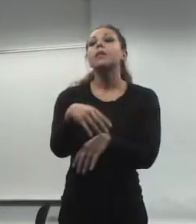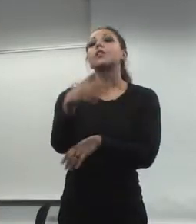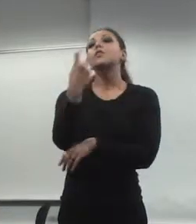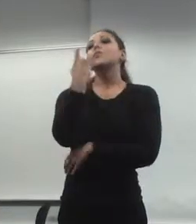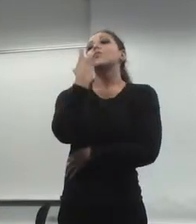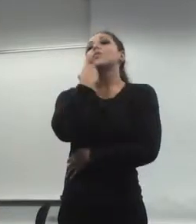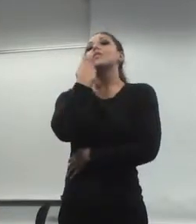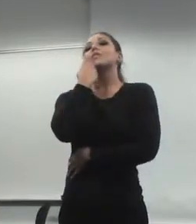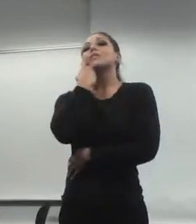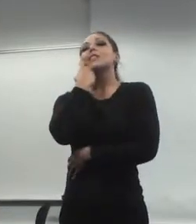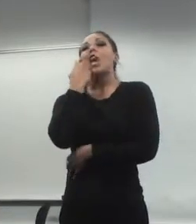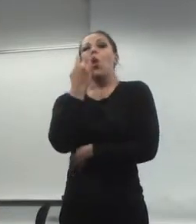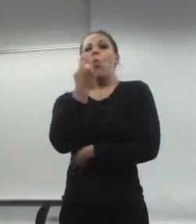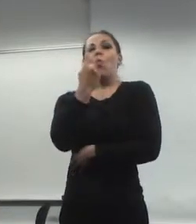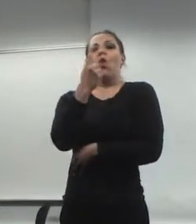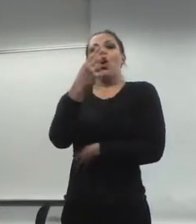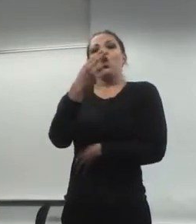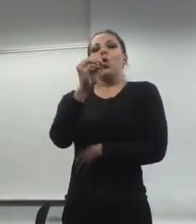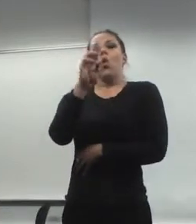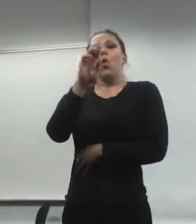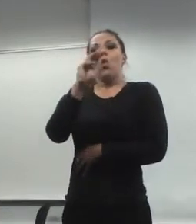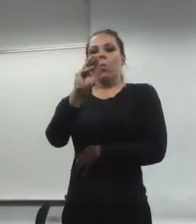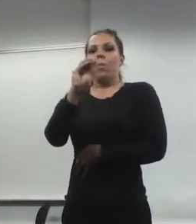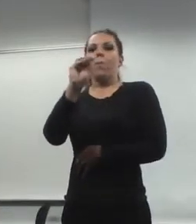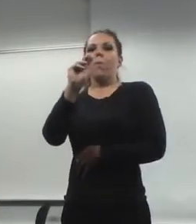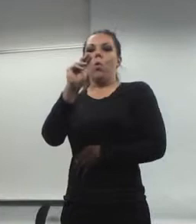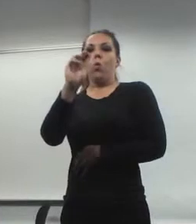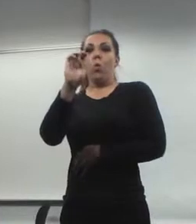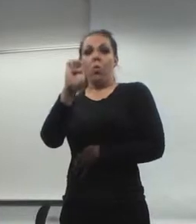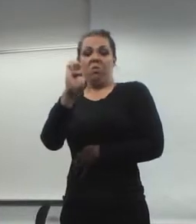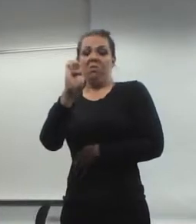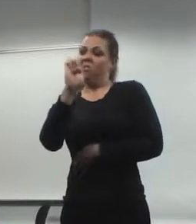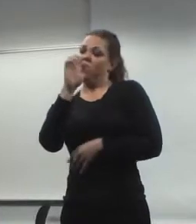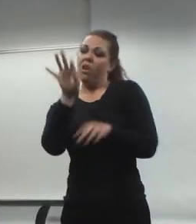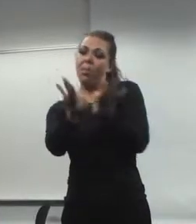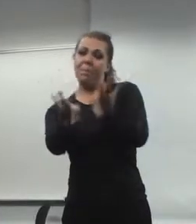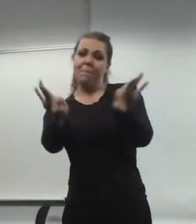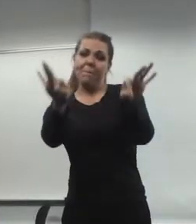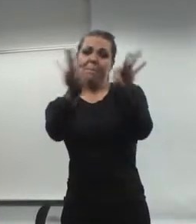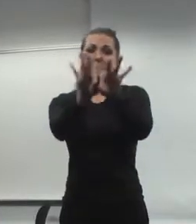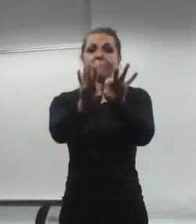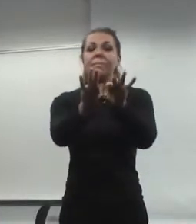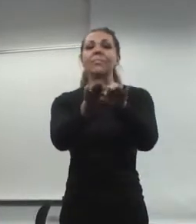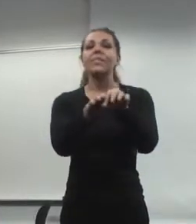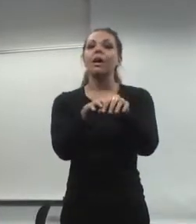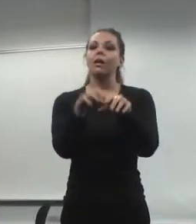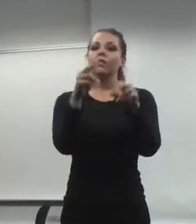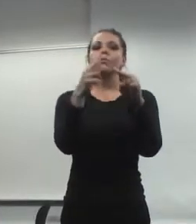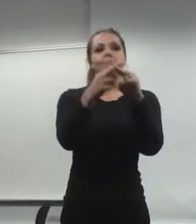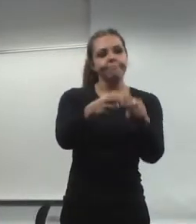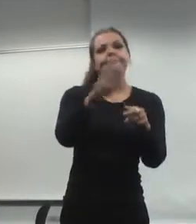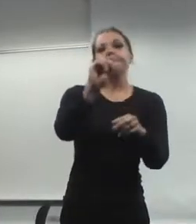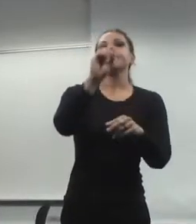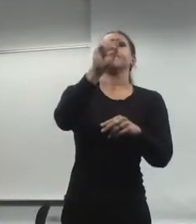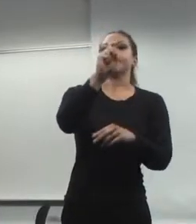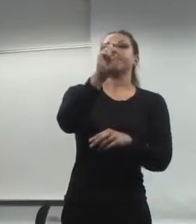almost dismissed entirely as not playing a vital role, and that hormone is called oxytocin. People basically thought